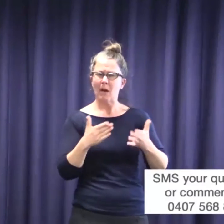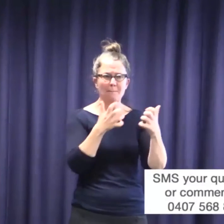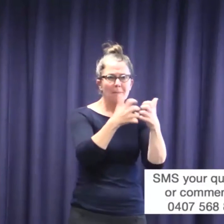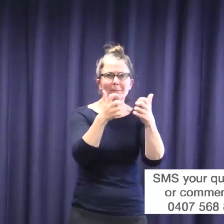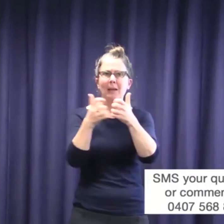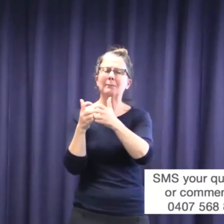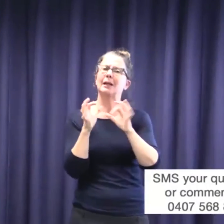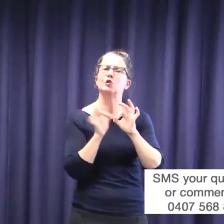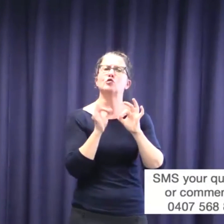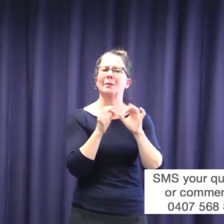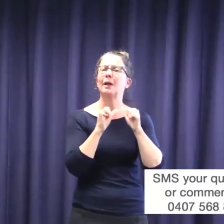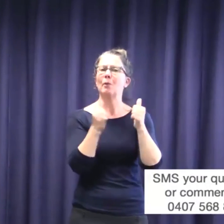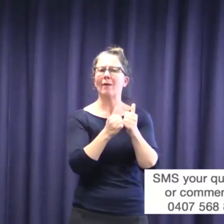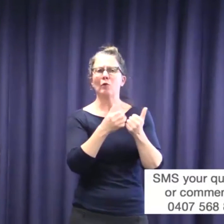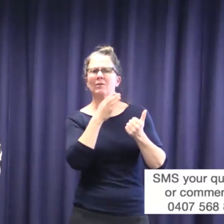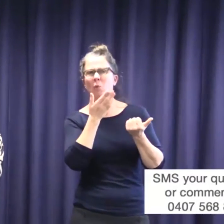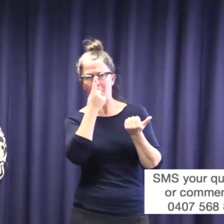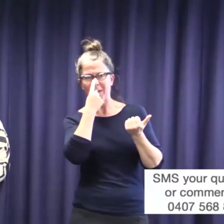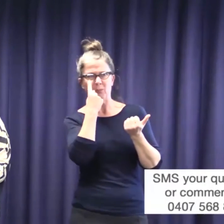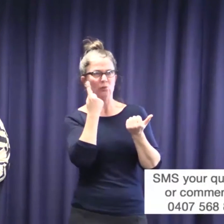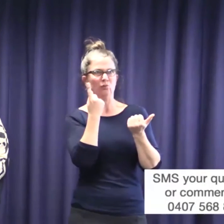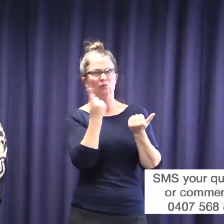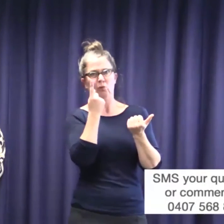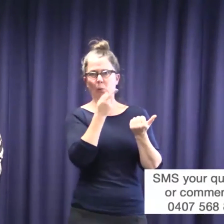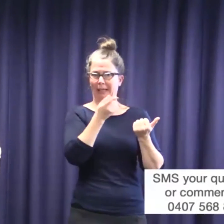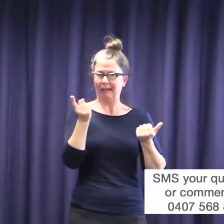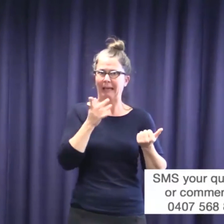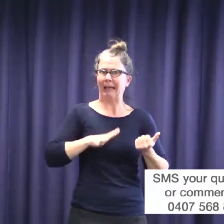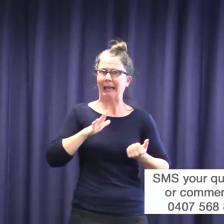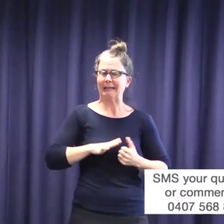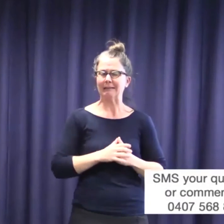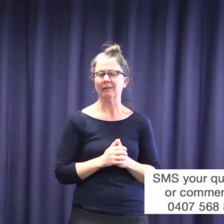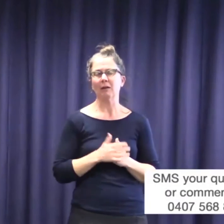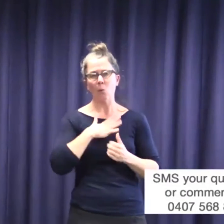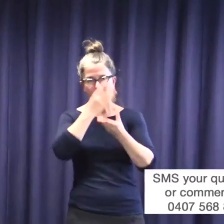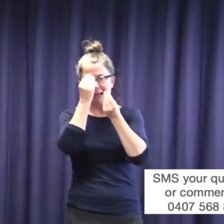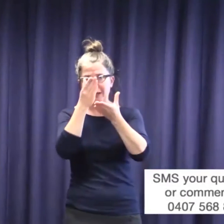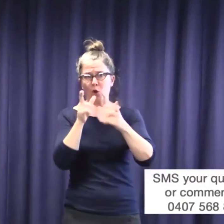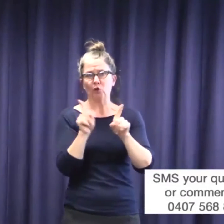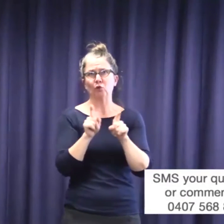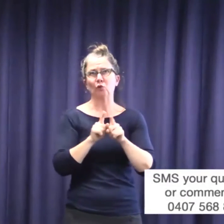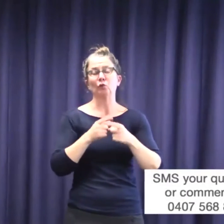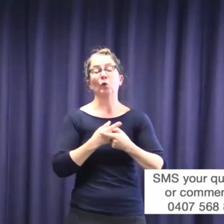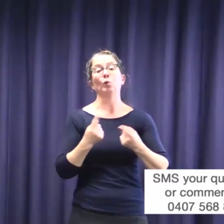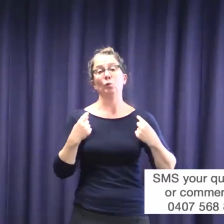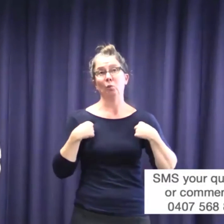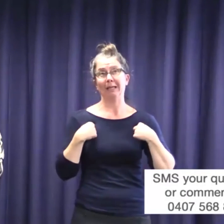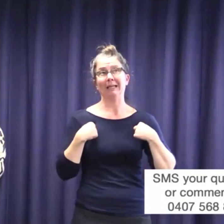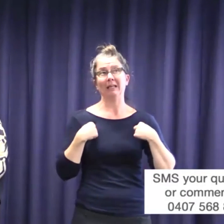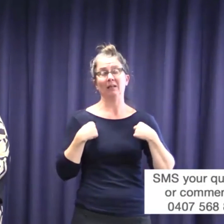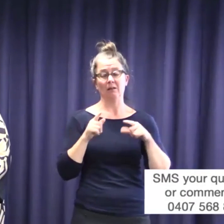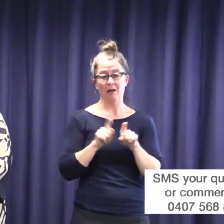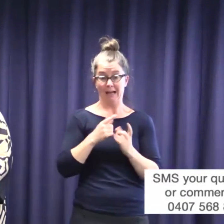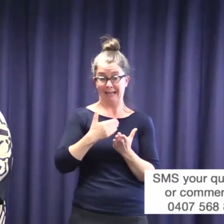appointments for private medical as we could. Just to let you know, we have been able to maintain the